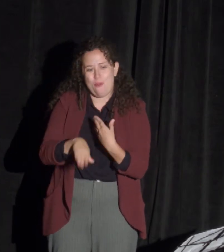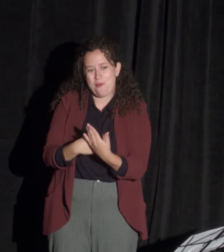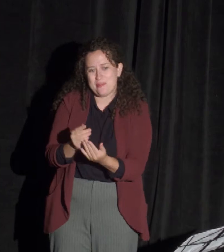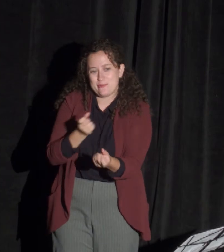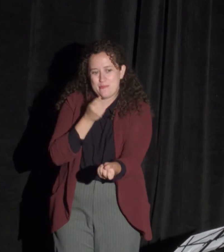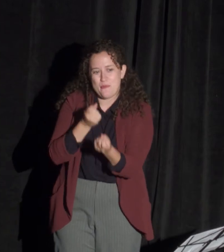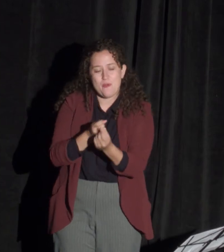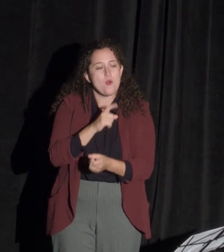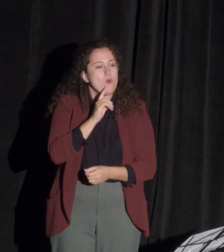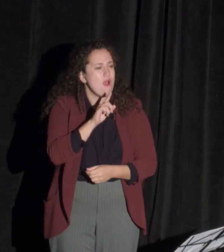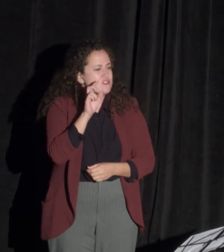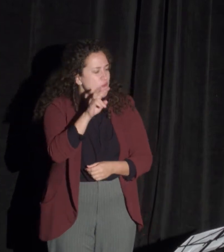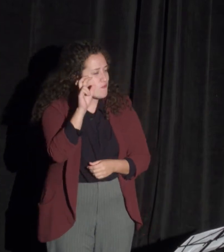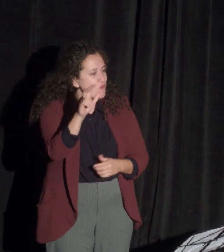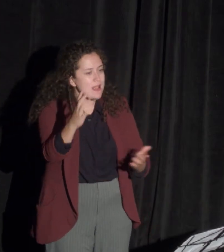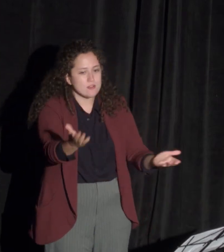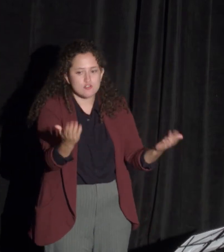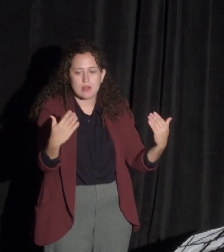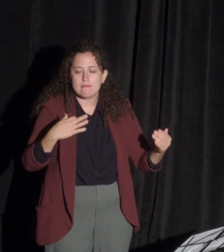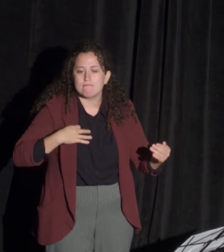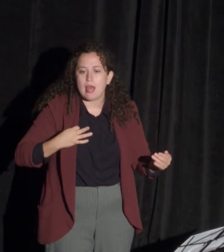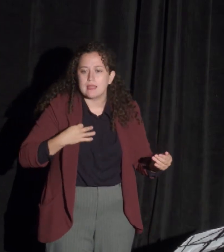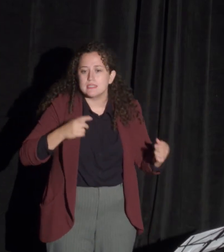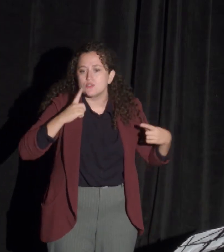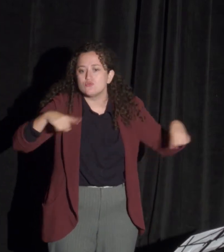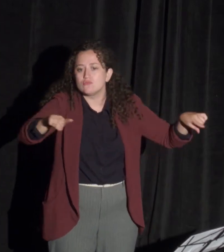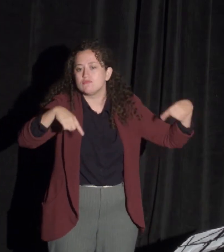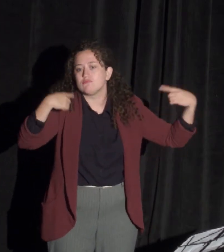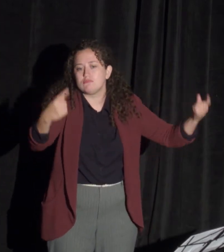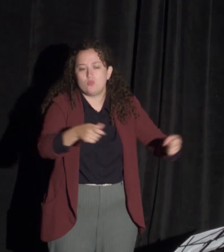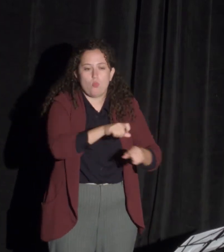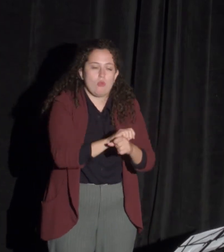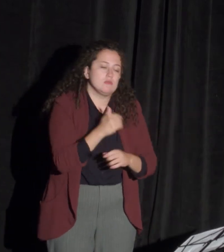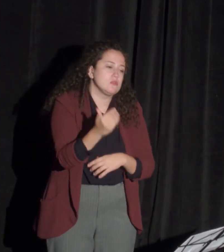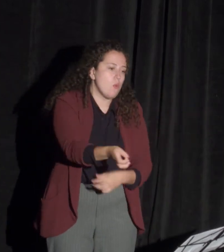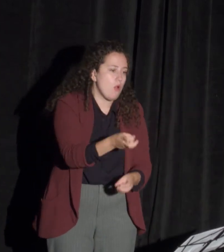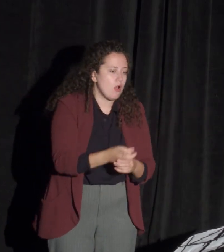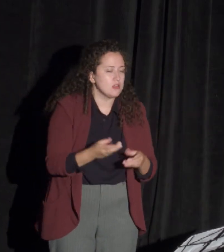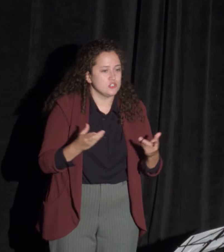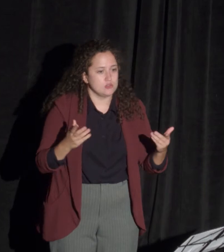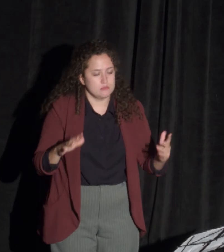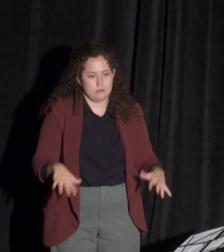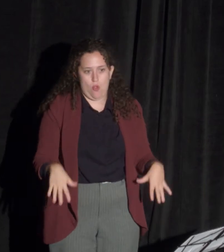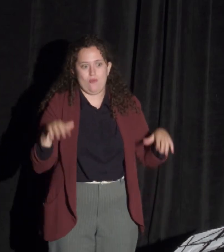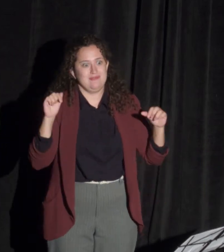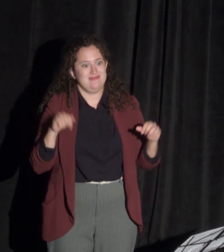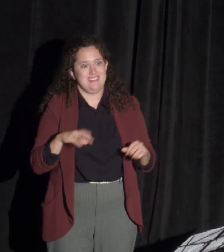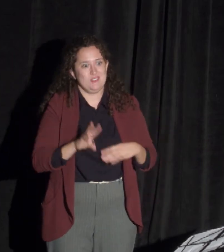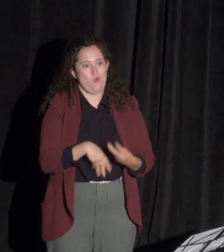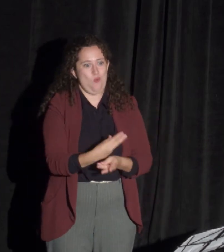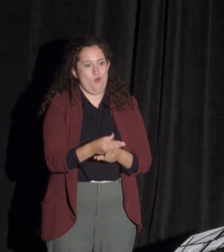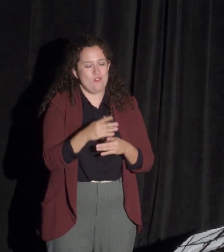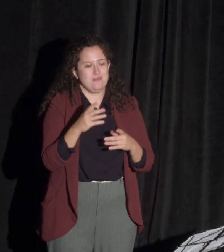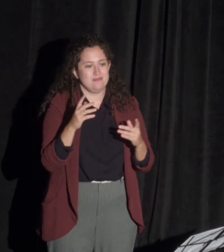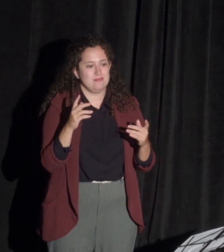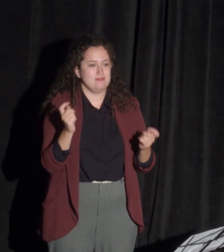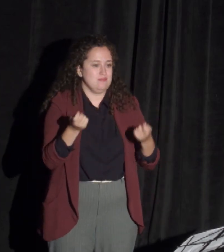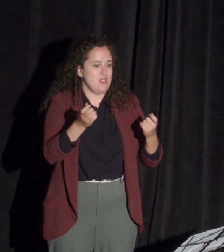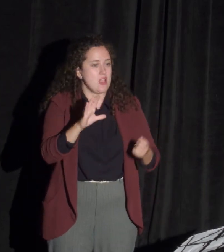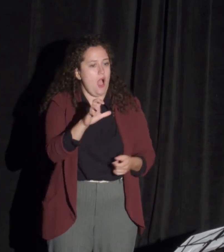of volunteers who have been working so hard to bring you this WorldCon, and of course our chair, Helen Montgomery.